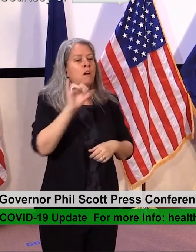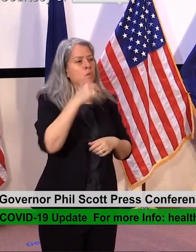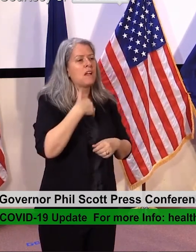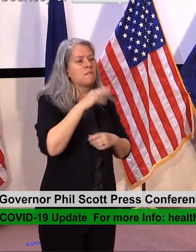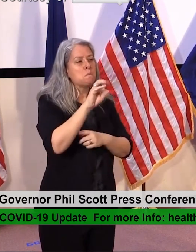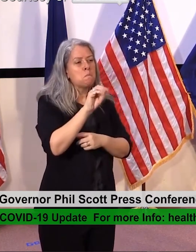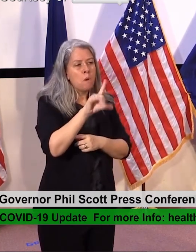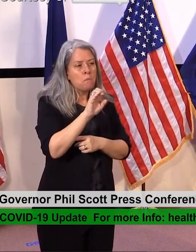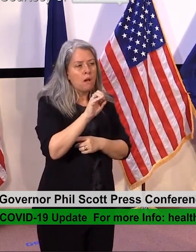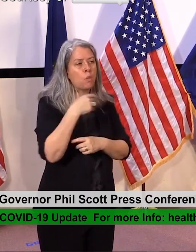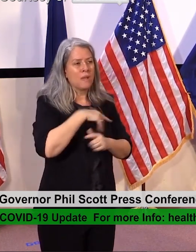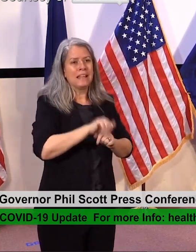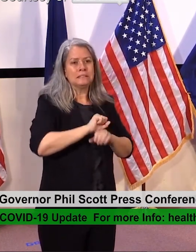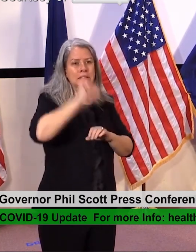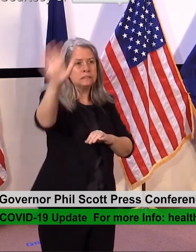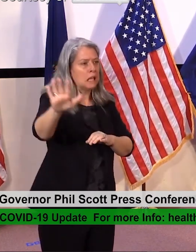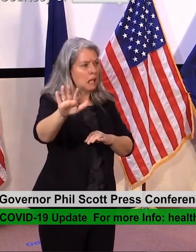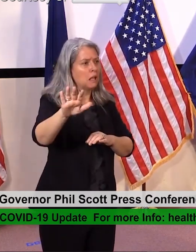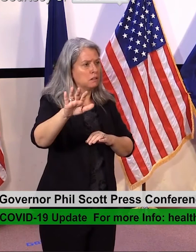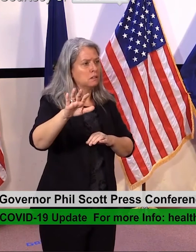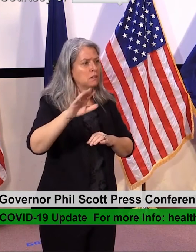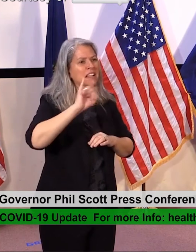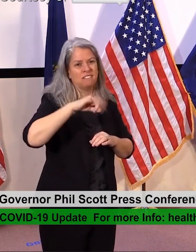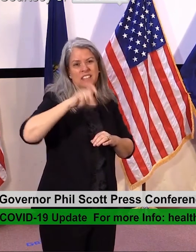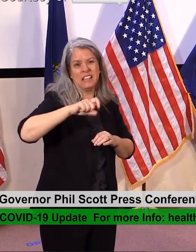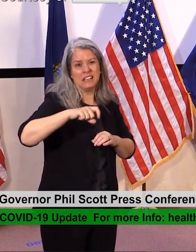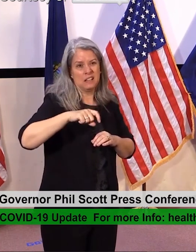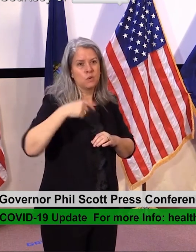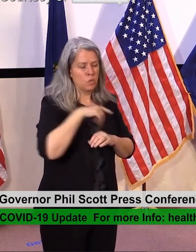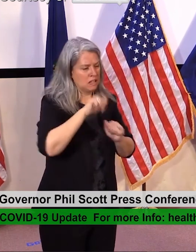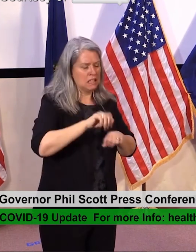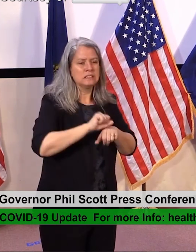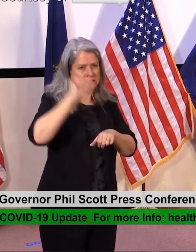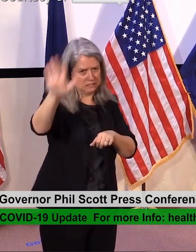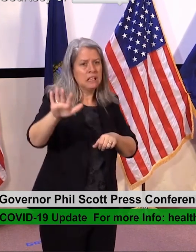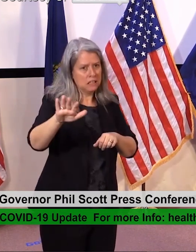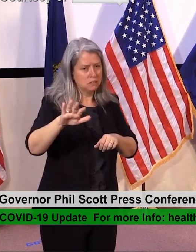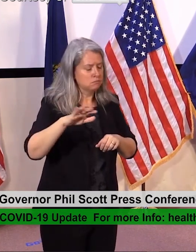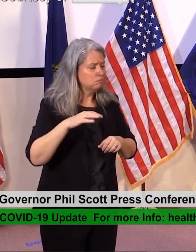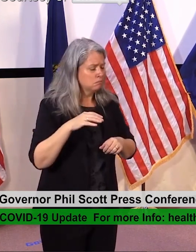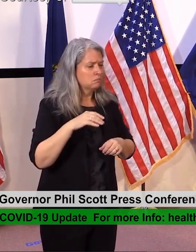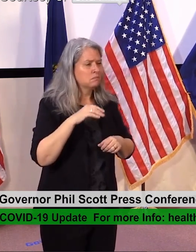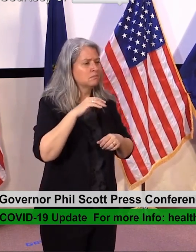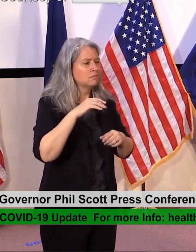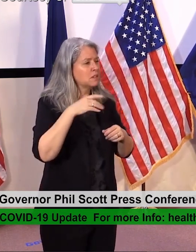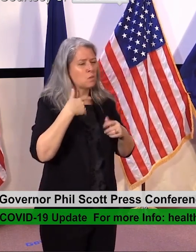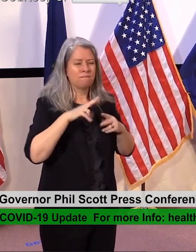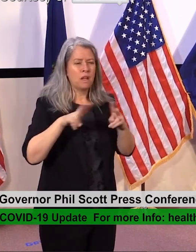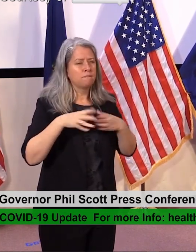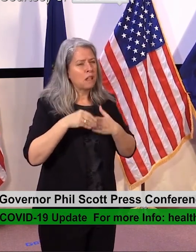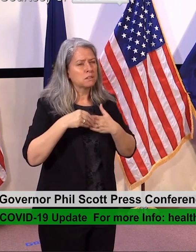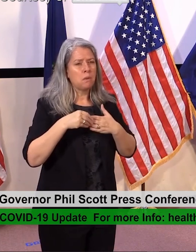about that we can deploy depending on the need in that area. We're trying to stay as flexible